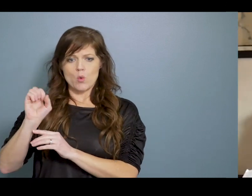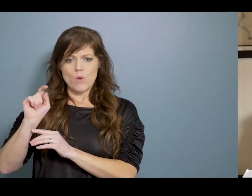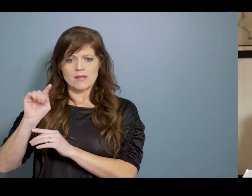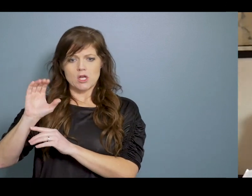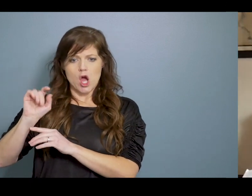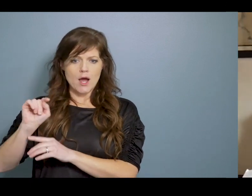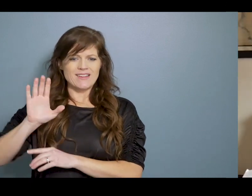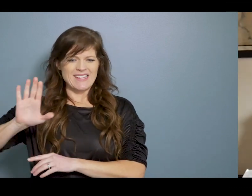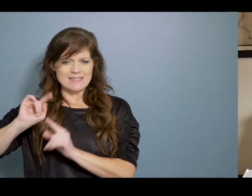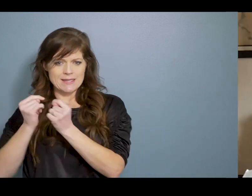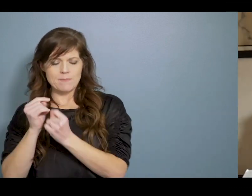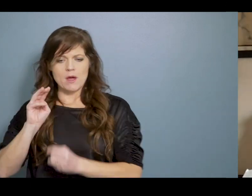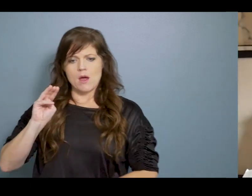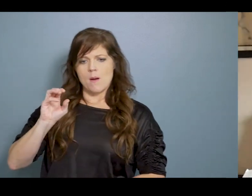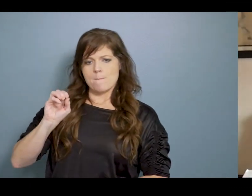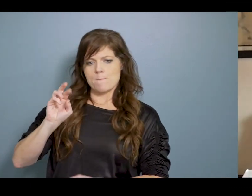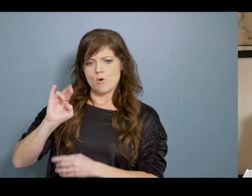Mariah, Audrey, Zach,